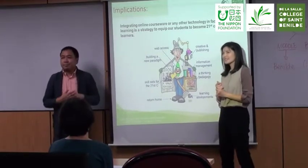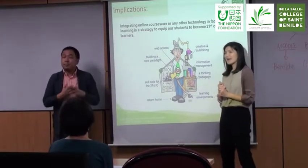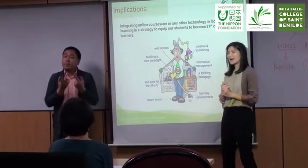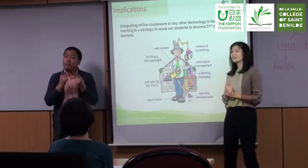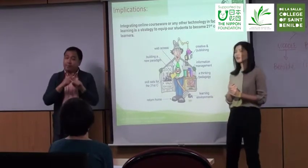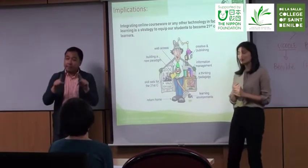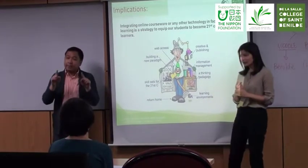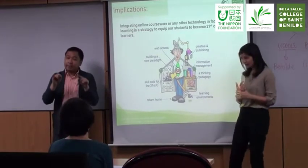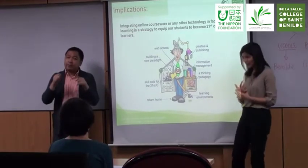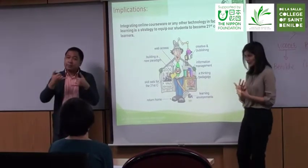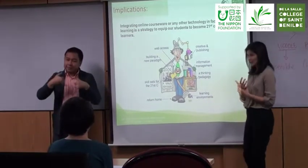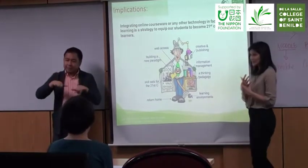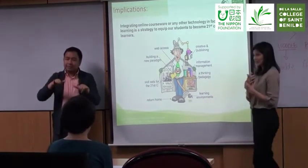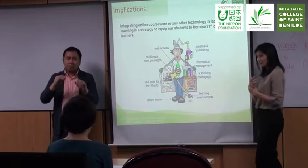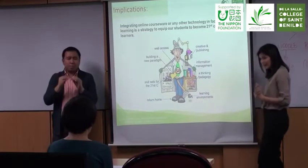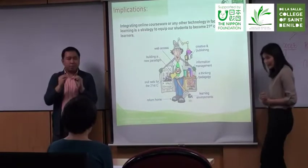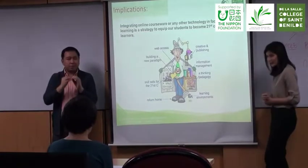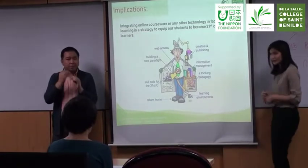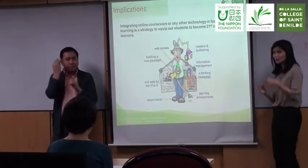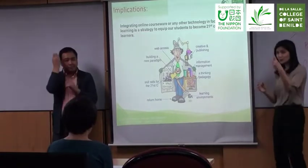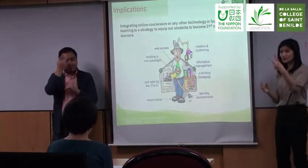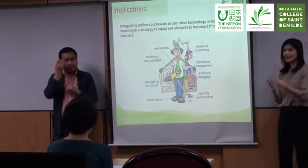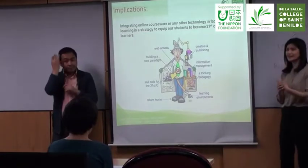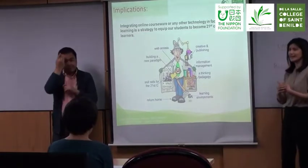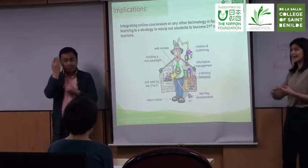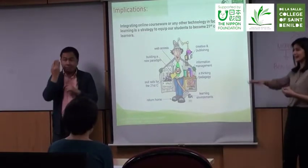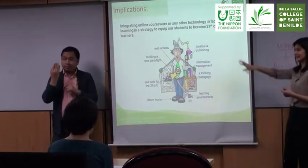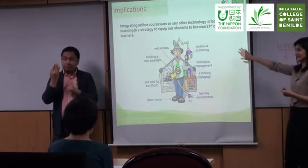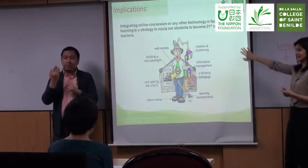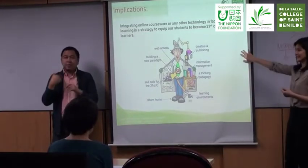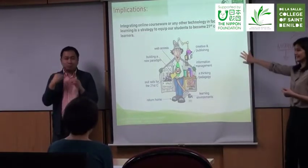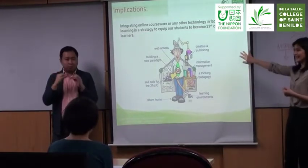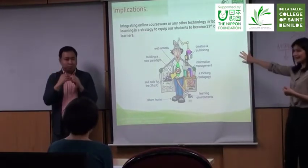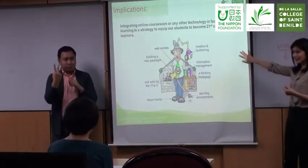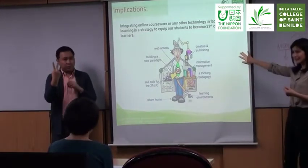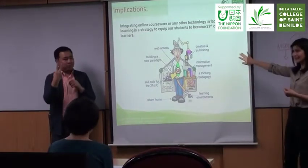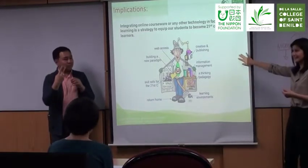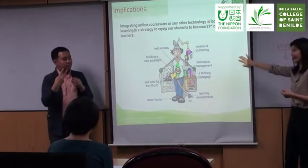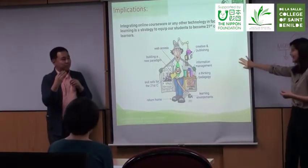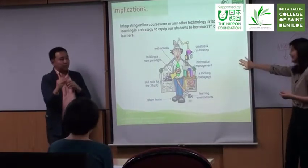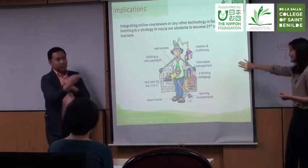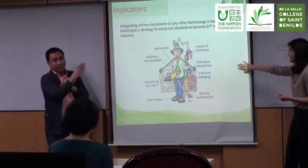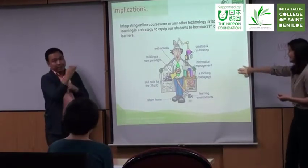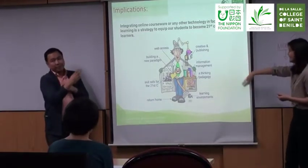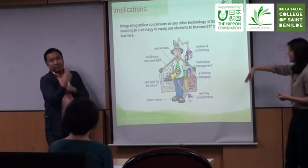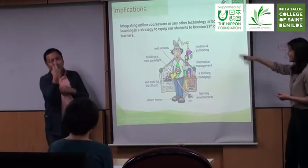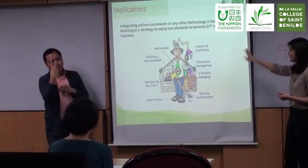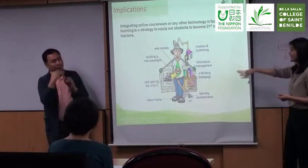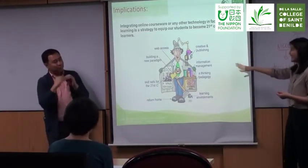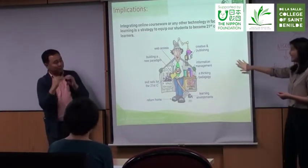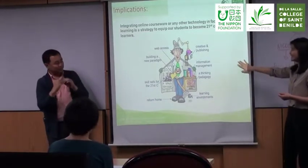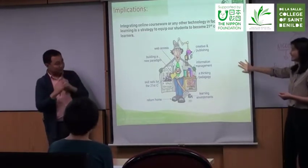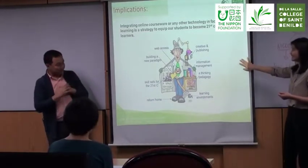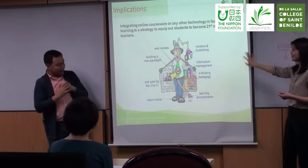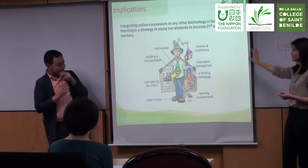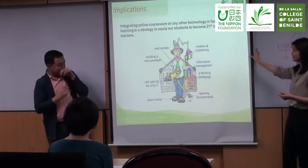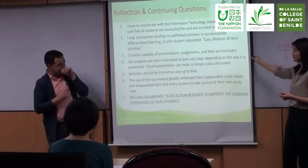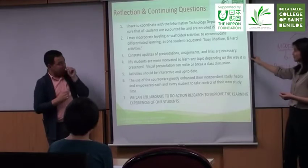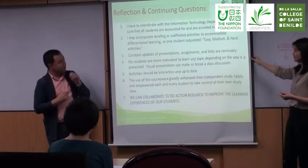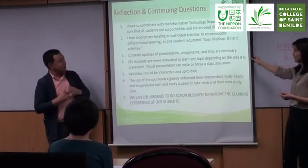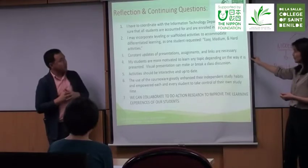But I still have further reflections and implications, so 2 slides na lang. Okay, I'll be done na. So